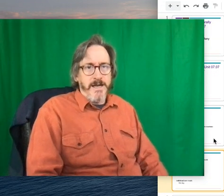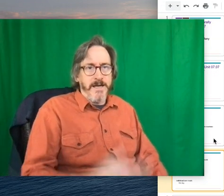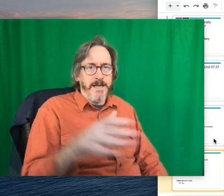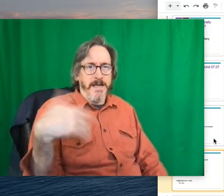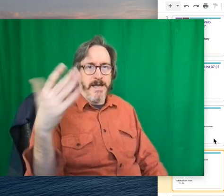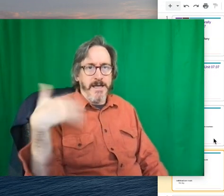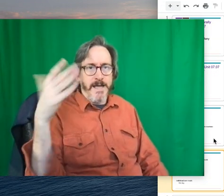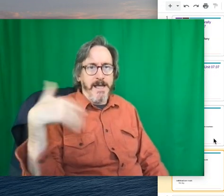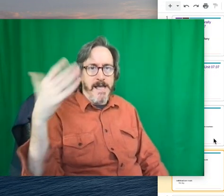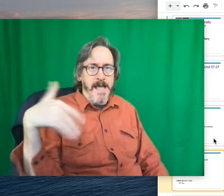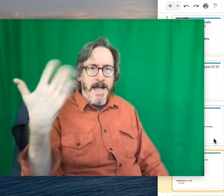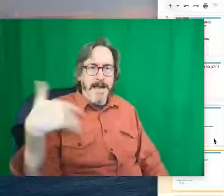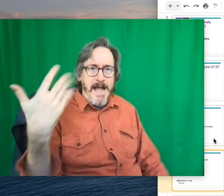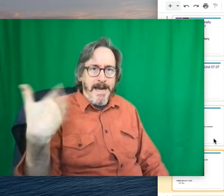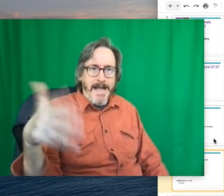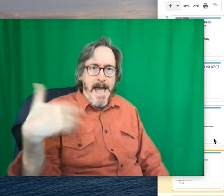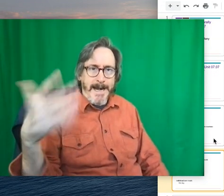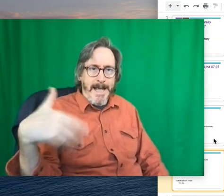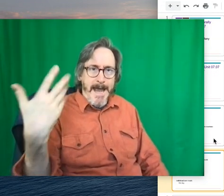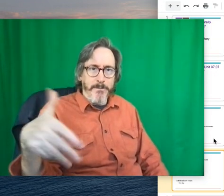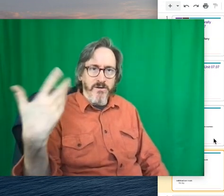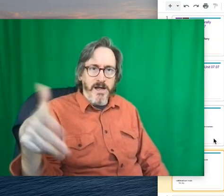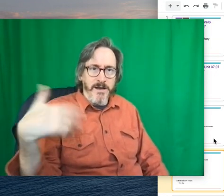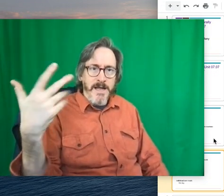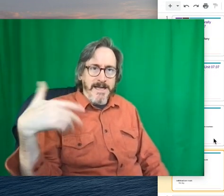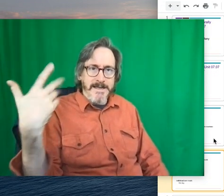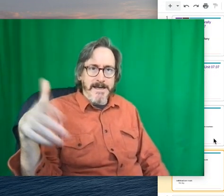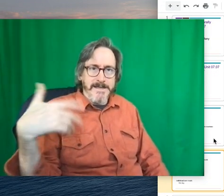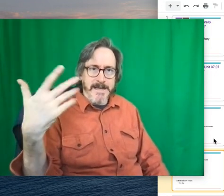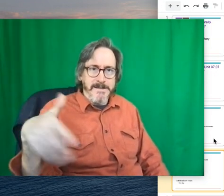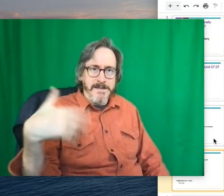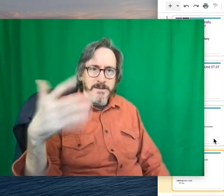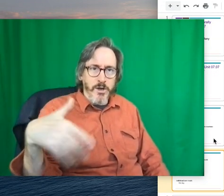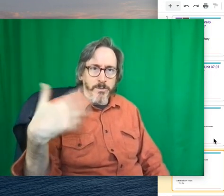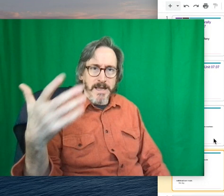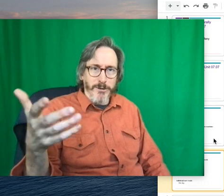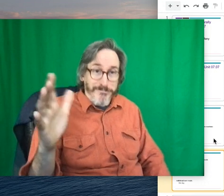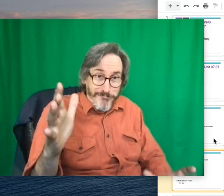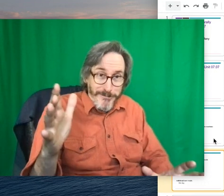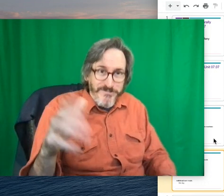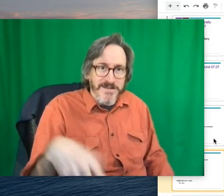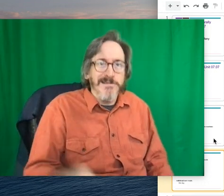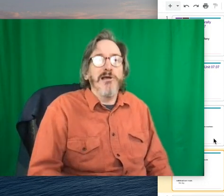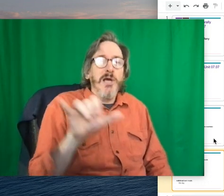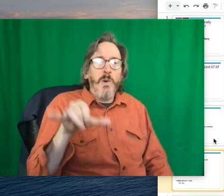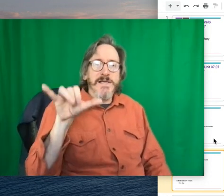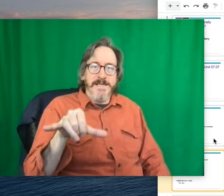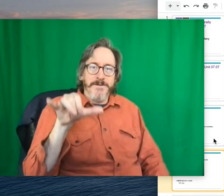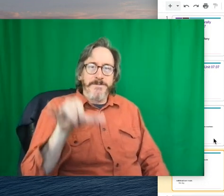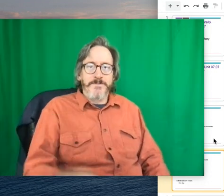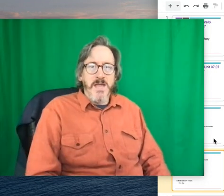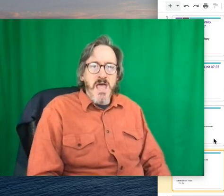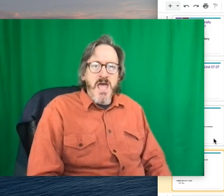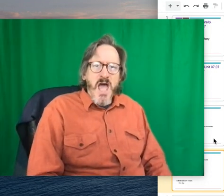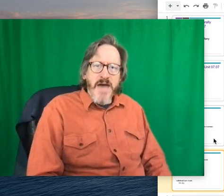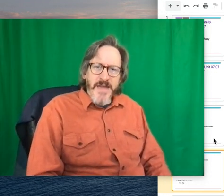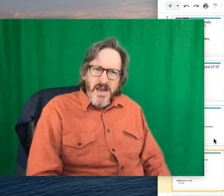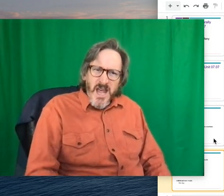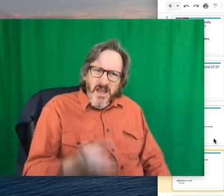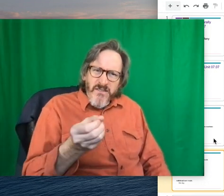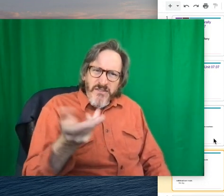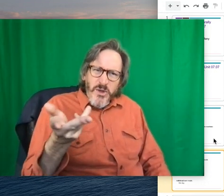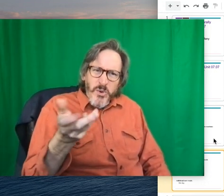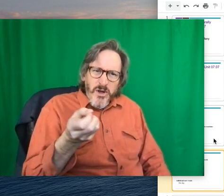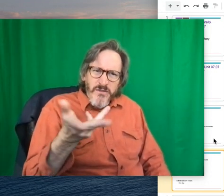like, yeah. I got it. Move on. Get to the end of the sentence. Don't belabor it, right? Oh, I see. And